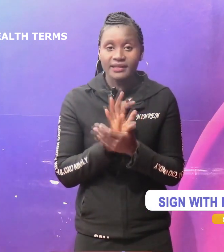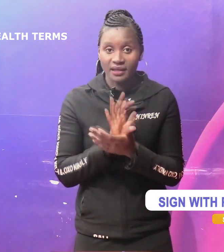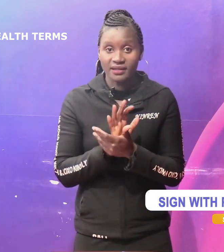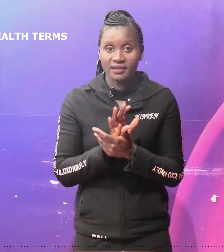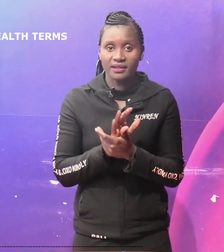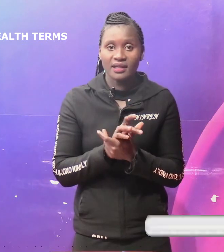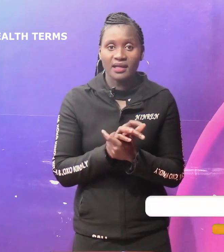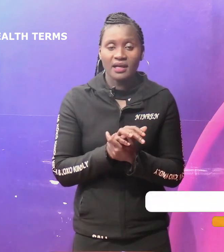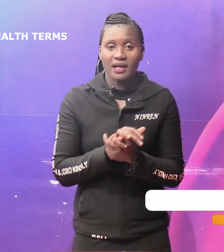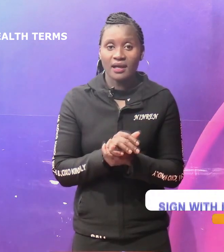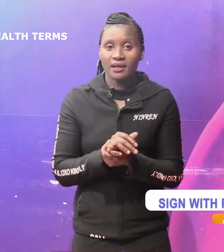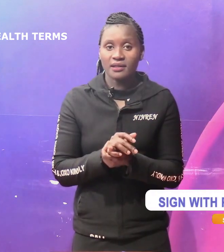Test.